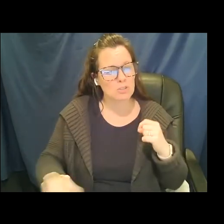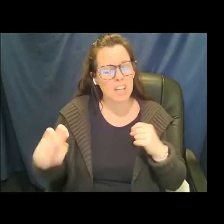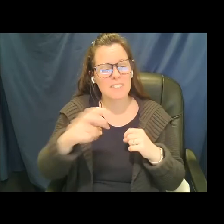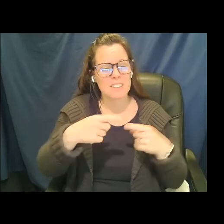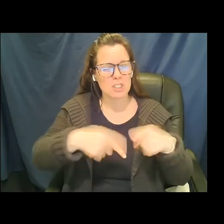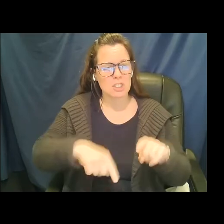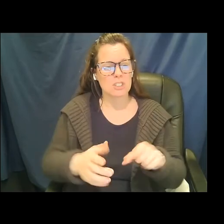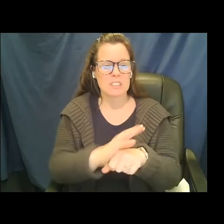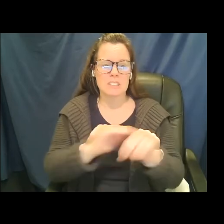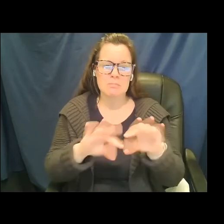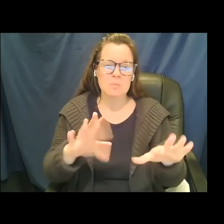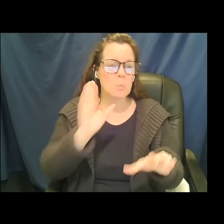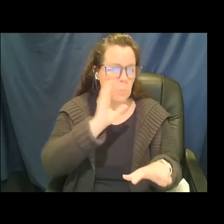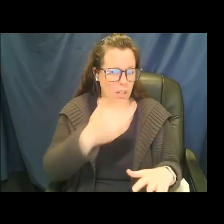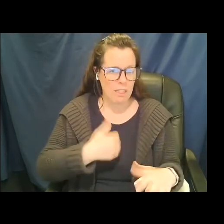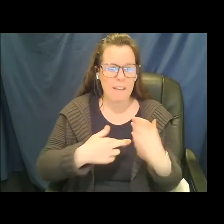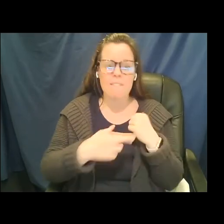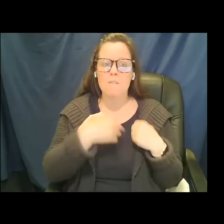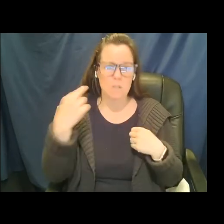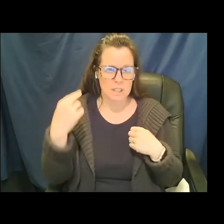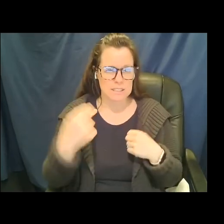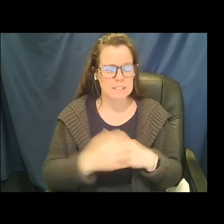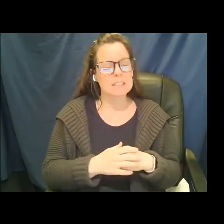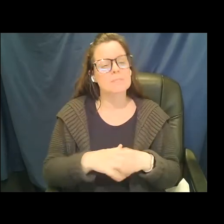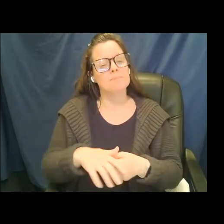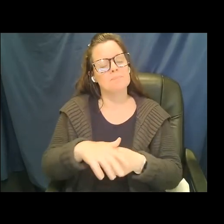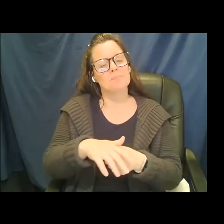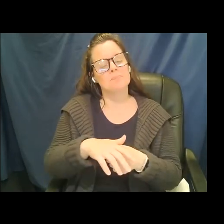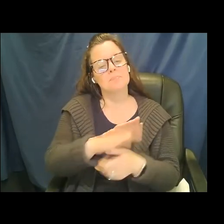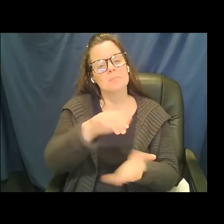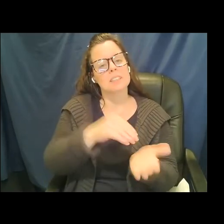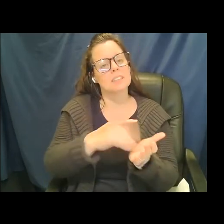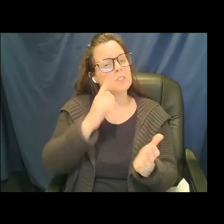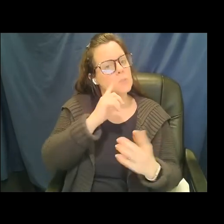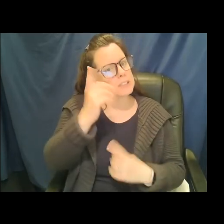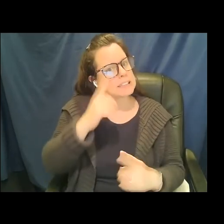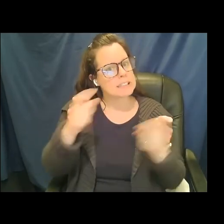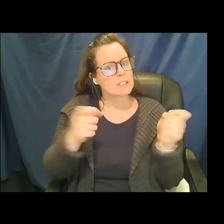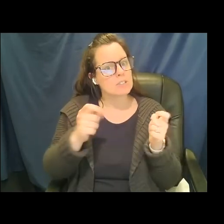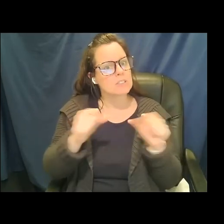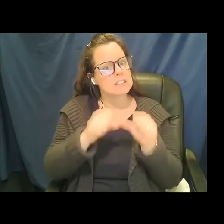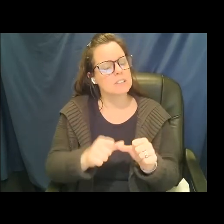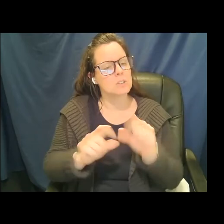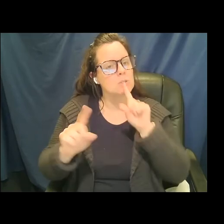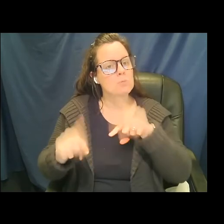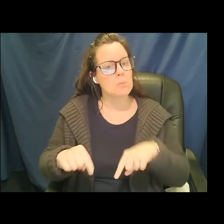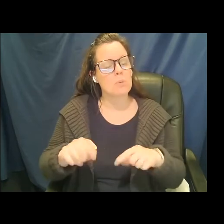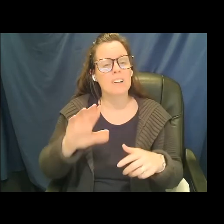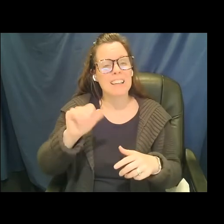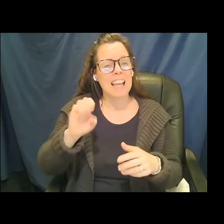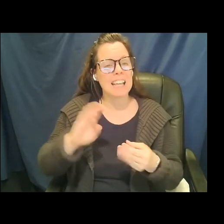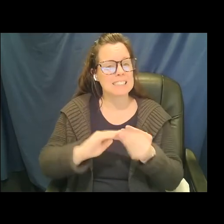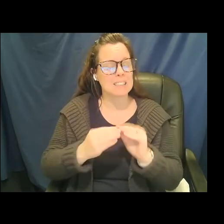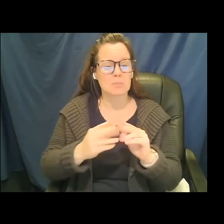without its risks. The Centers for Disease Control continues to report that cases are extremely high and